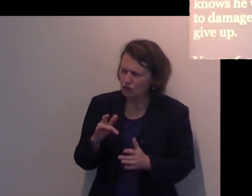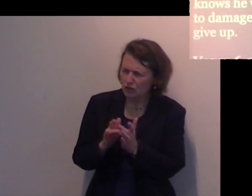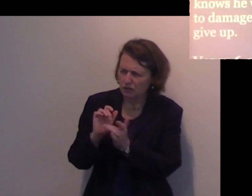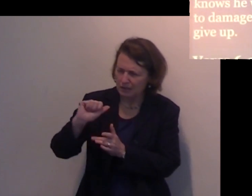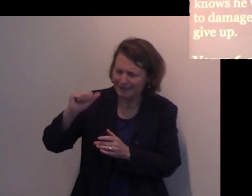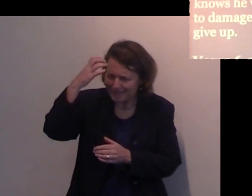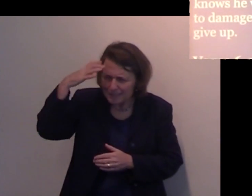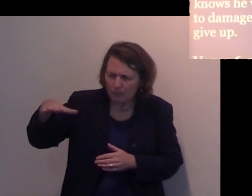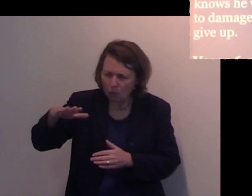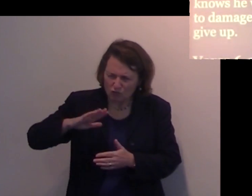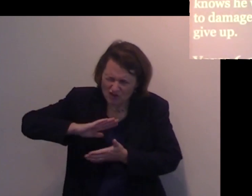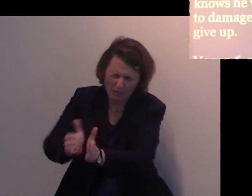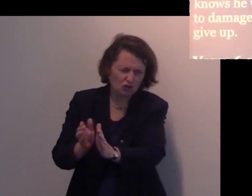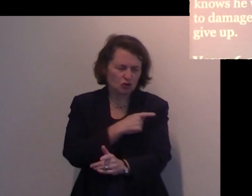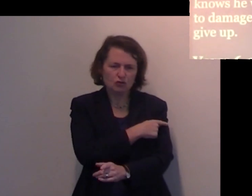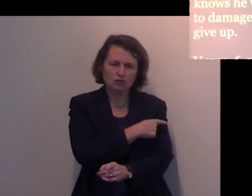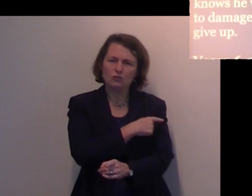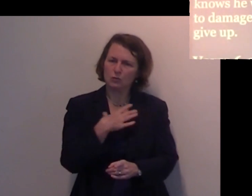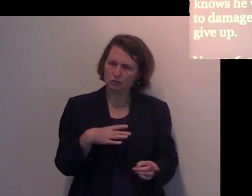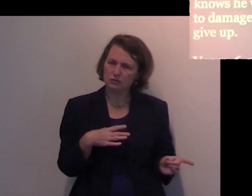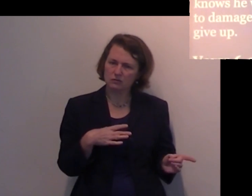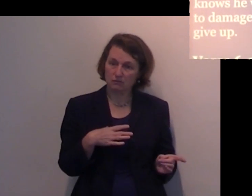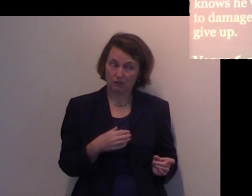kingdom. He will not give up.